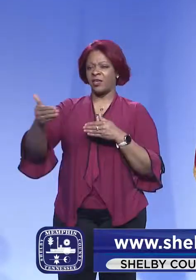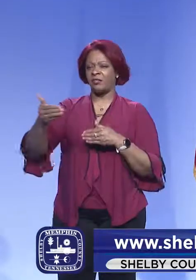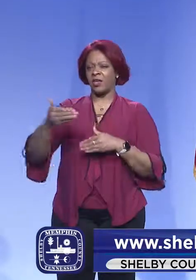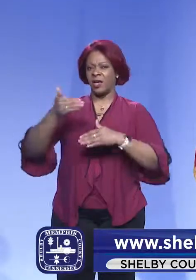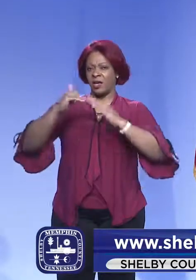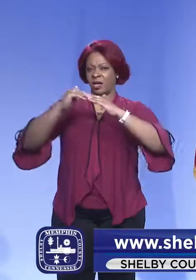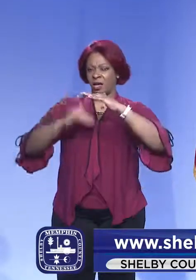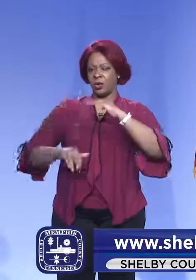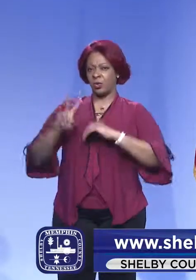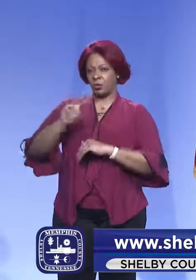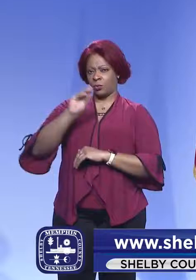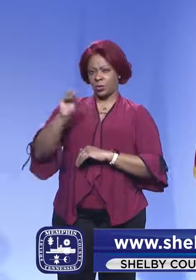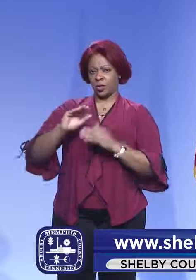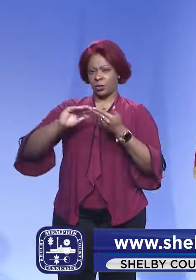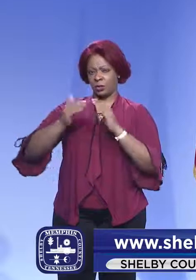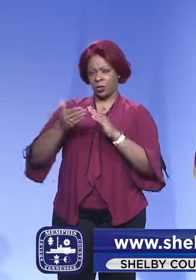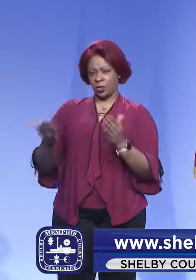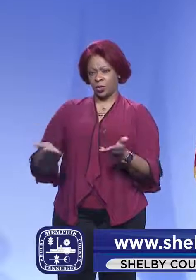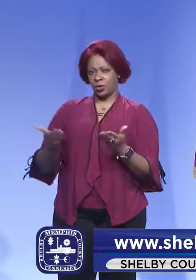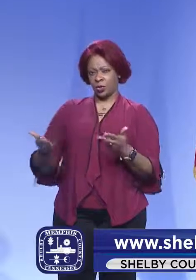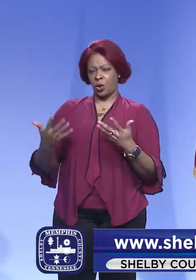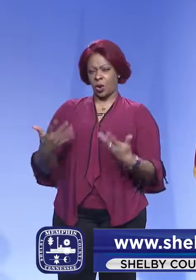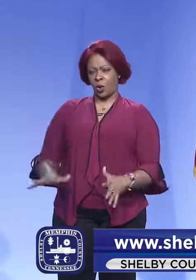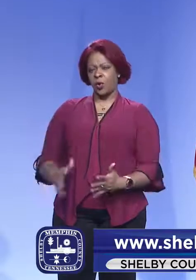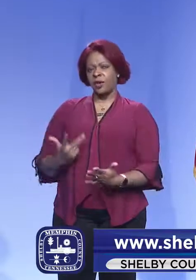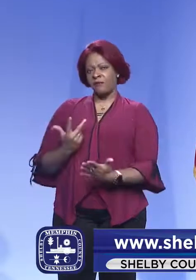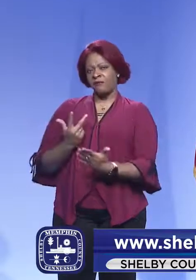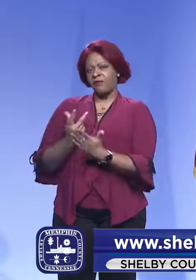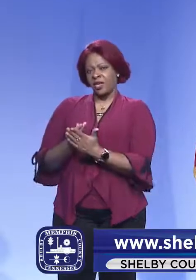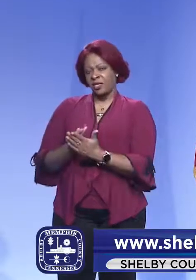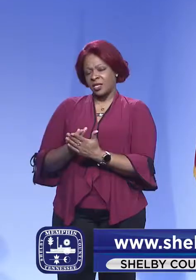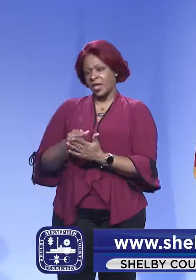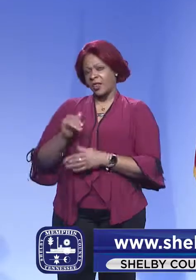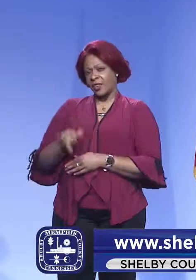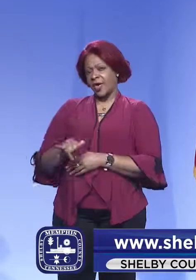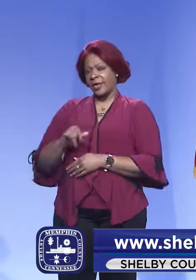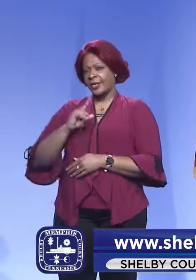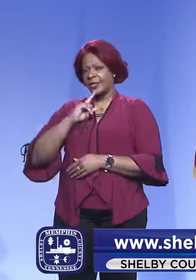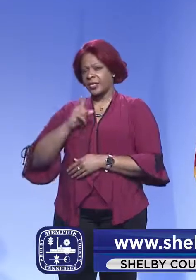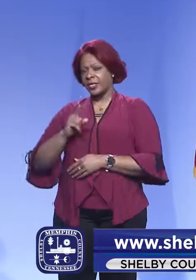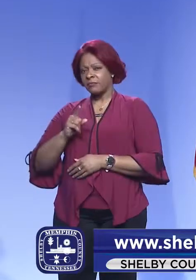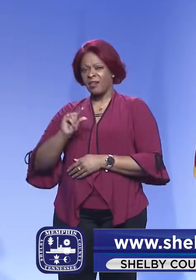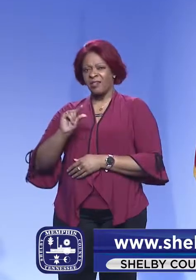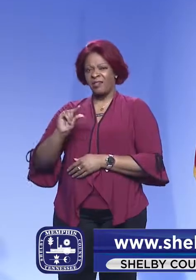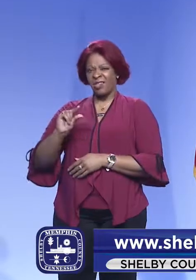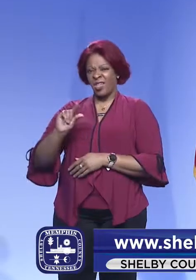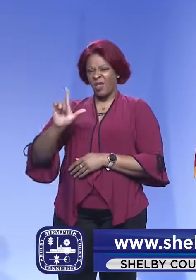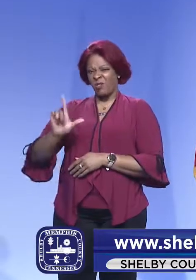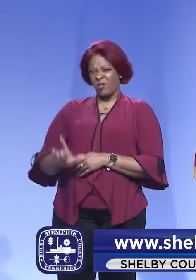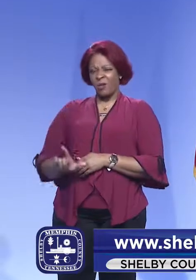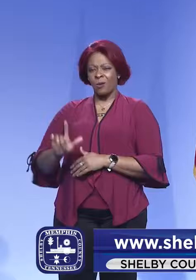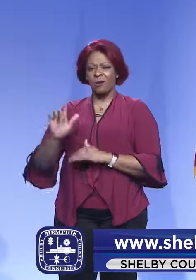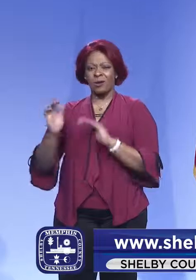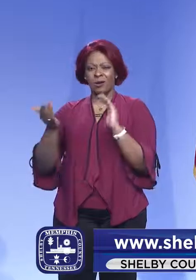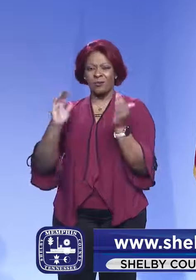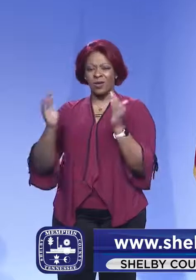the community here has been vaccinated, which is a little lower